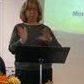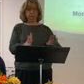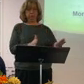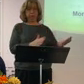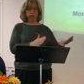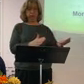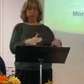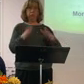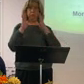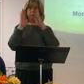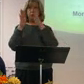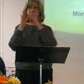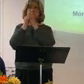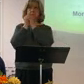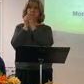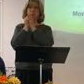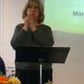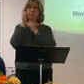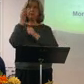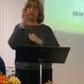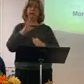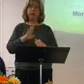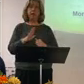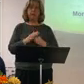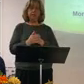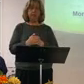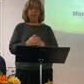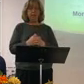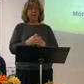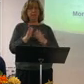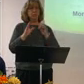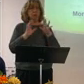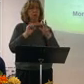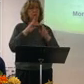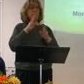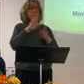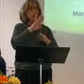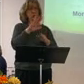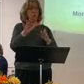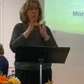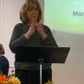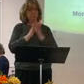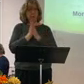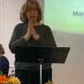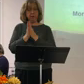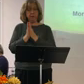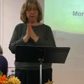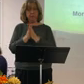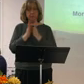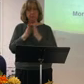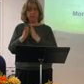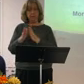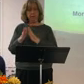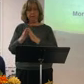Lord. Let's make this our prayer as we get ready to hear from the word.